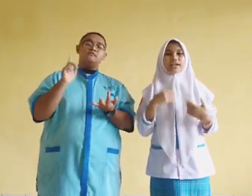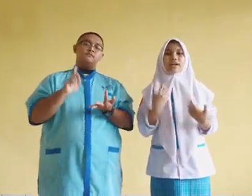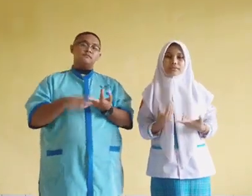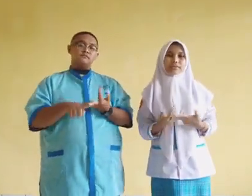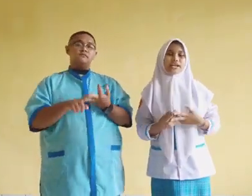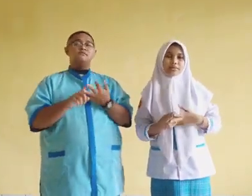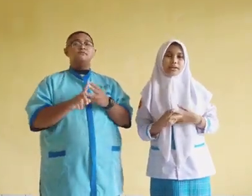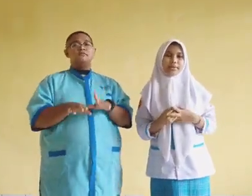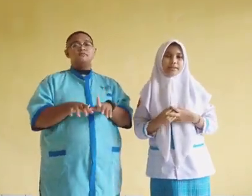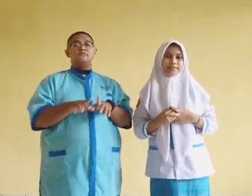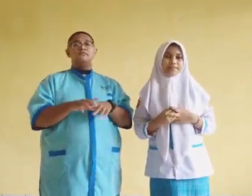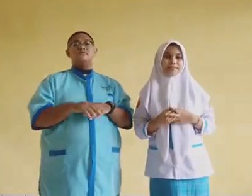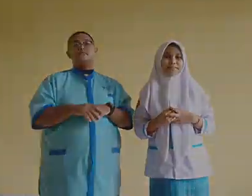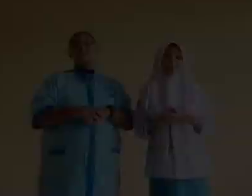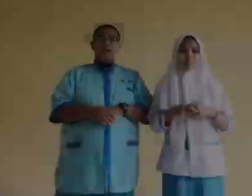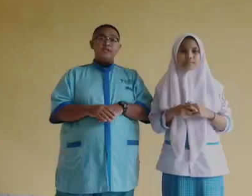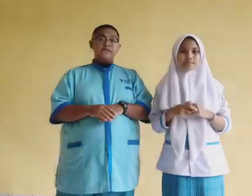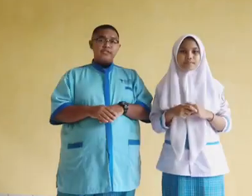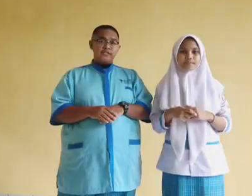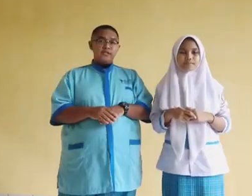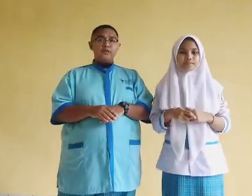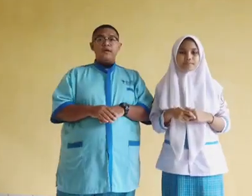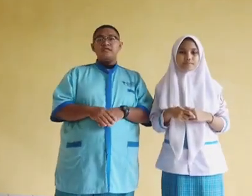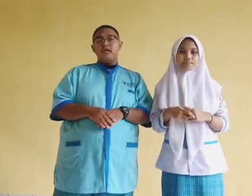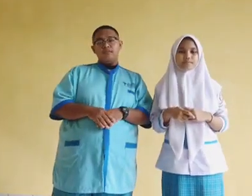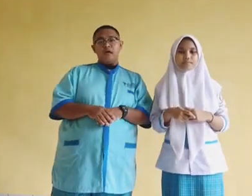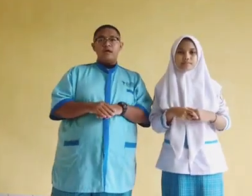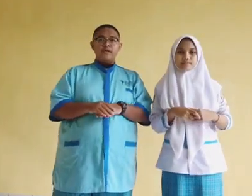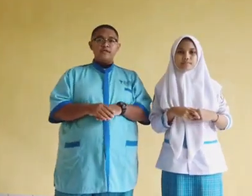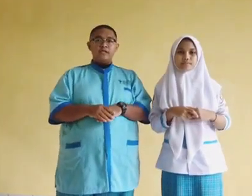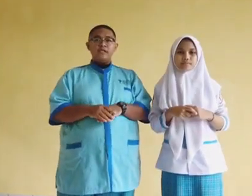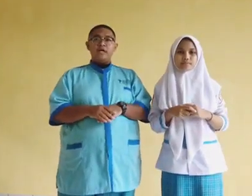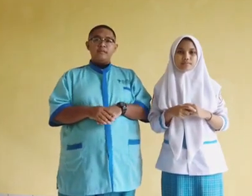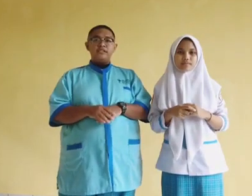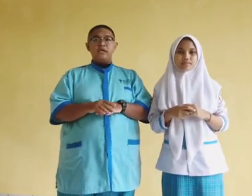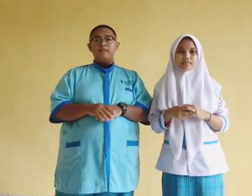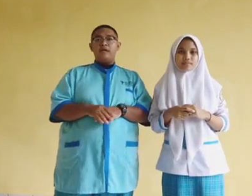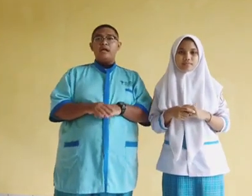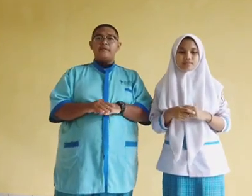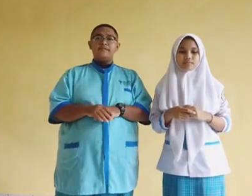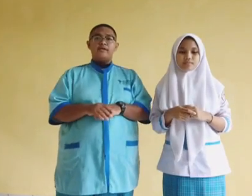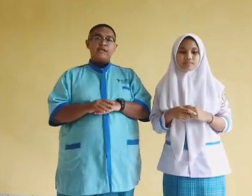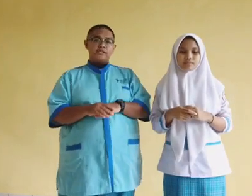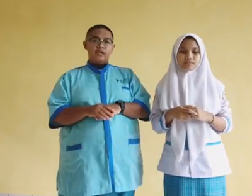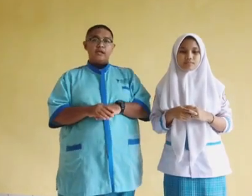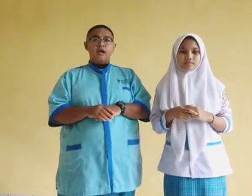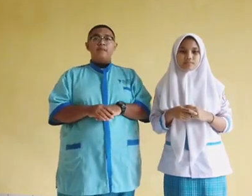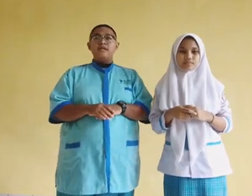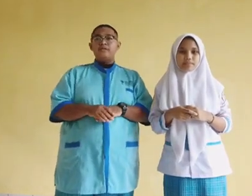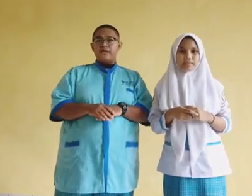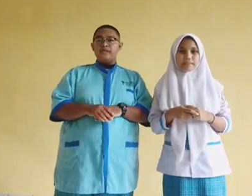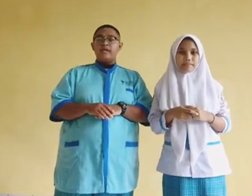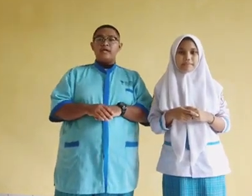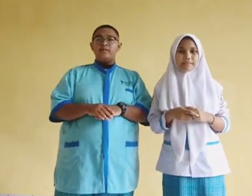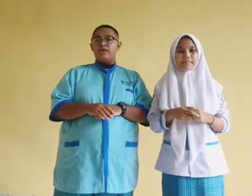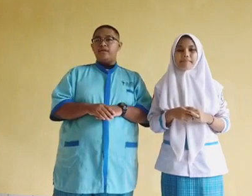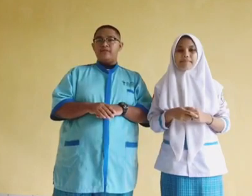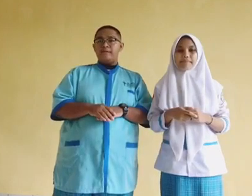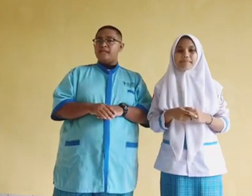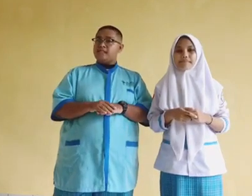MFC experiment. Observation was done by using a double chamber MFC reactor, measuring 9.5